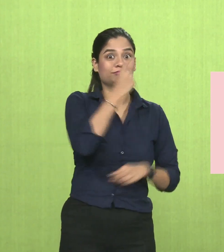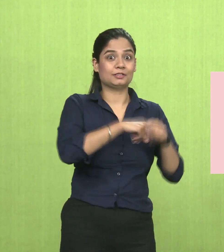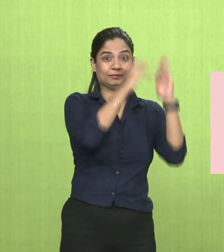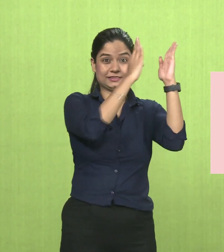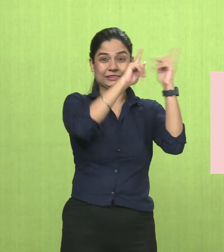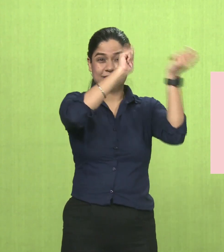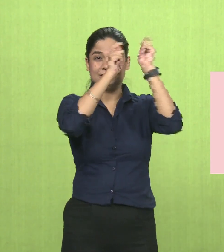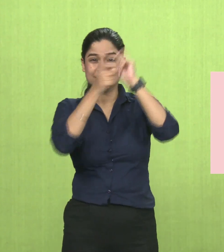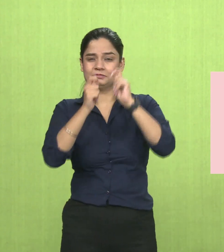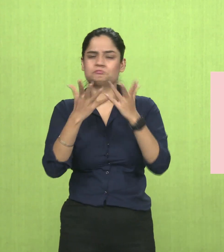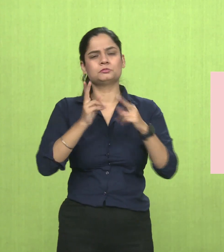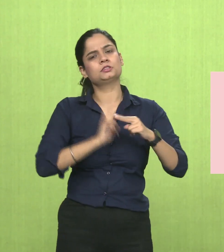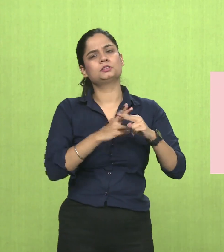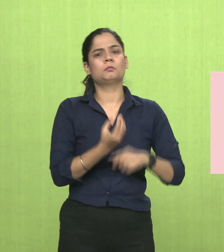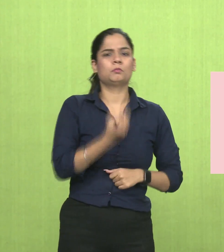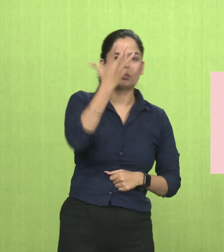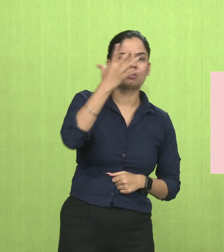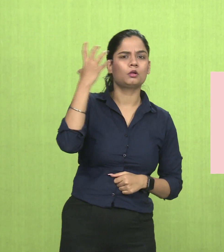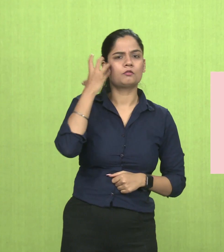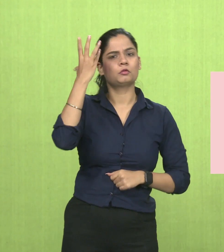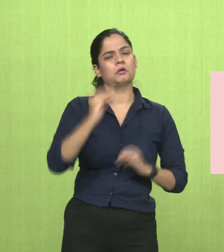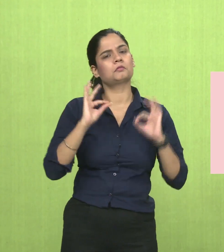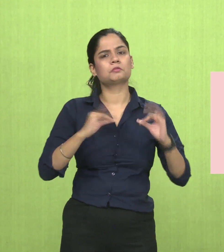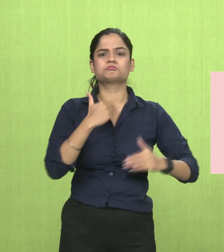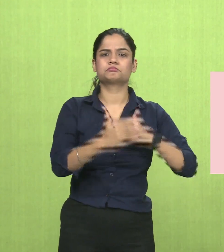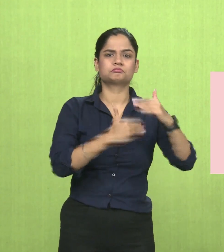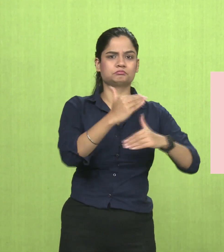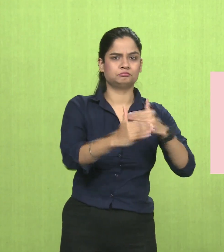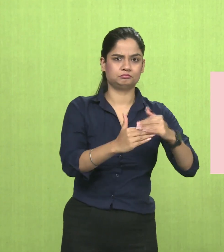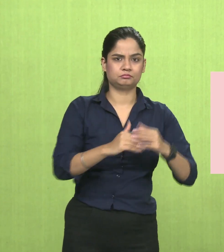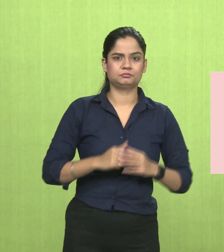Interval and frequency of feeding, no change. Continue with the same frequency.